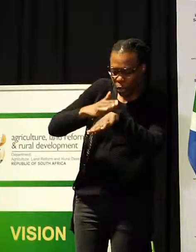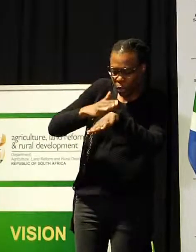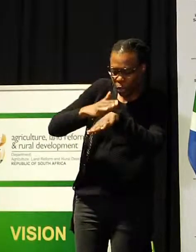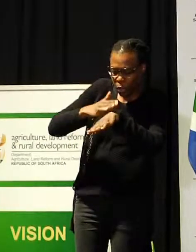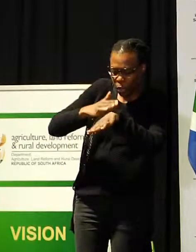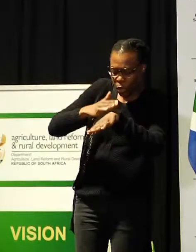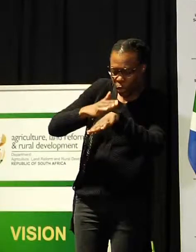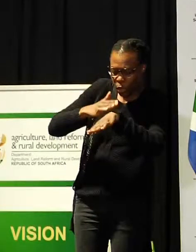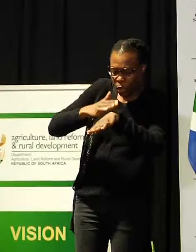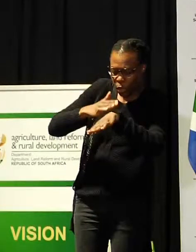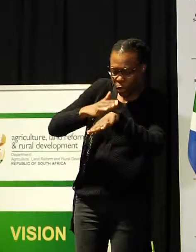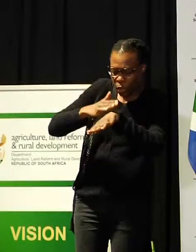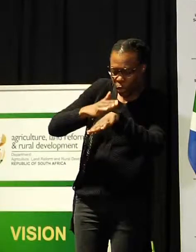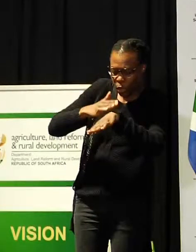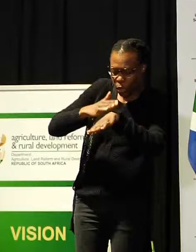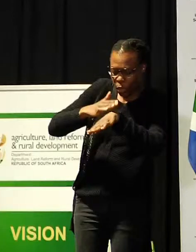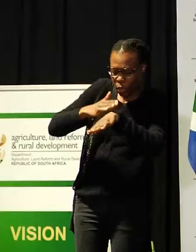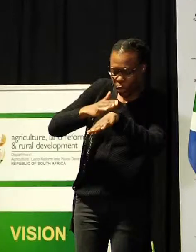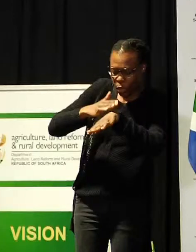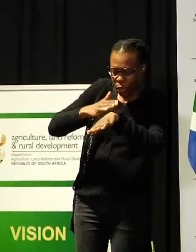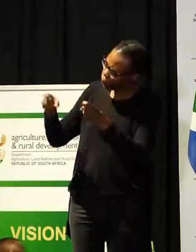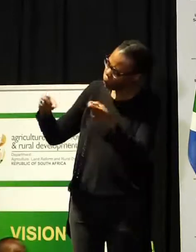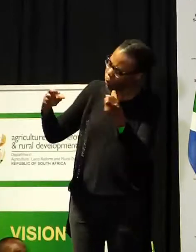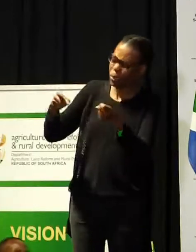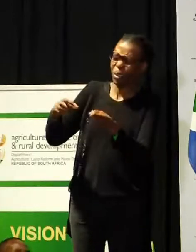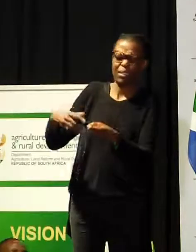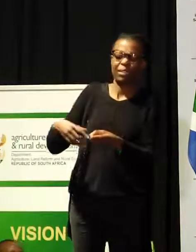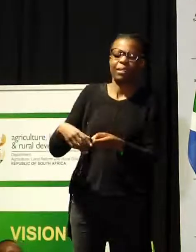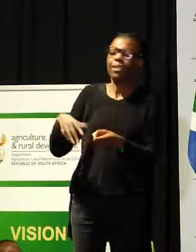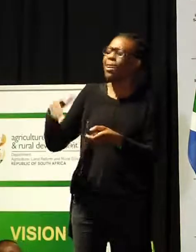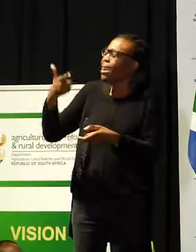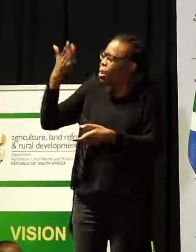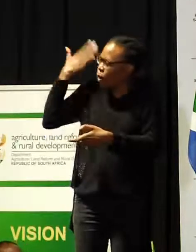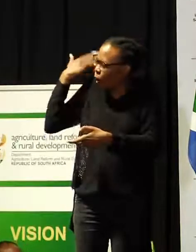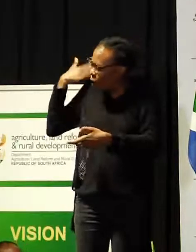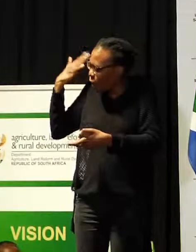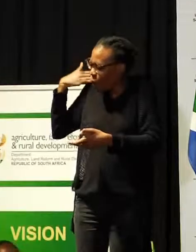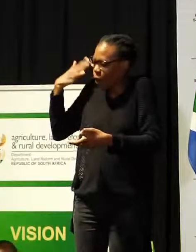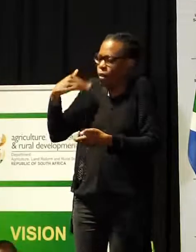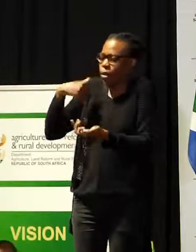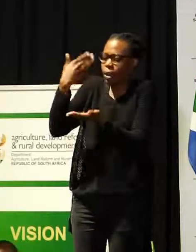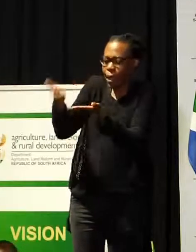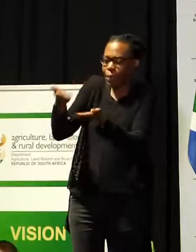process must be expedited on claims that have been lodged by traditional communities and their tribes.